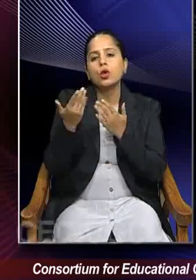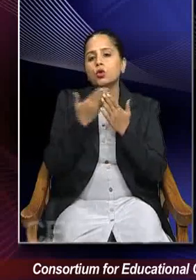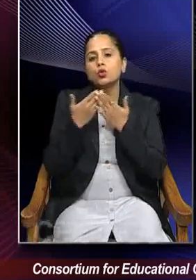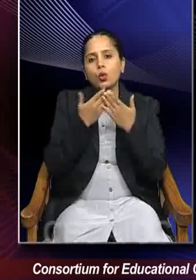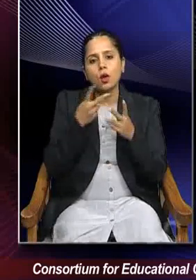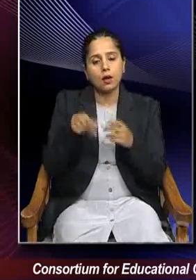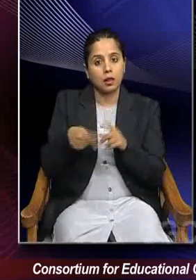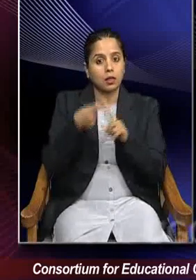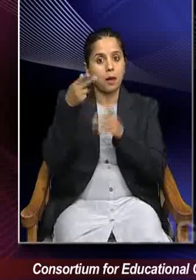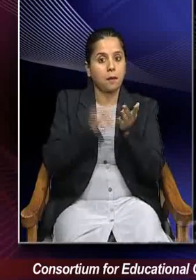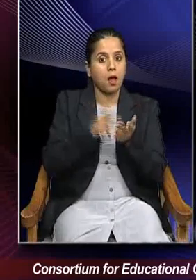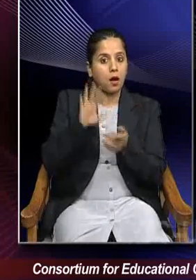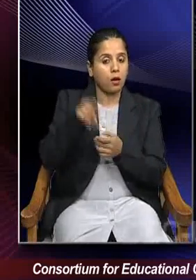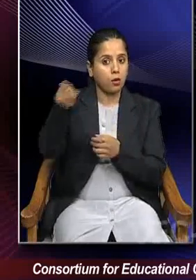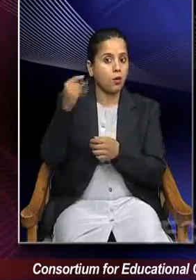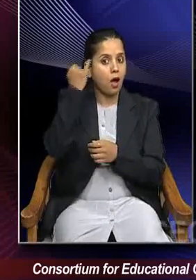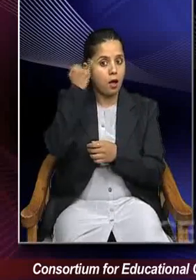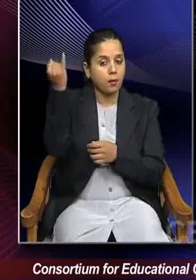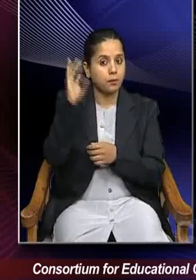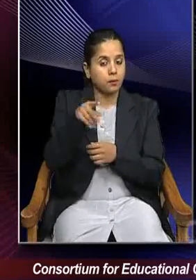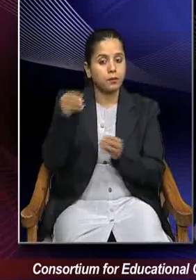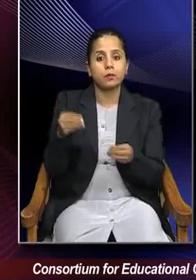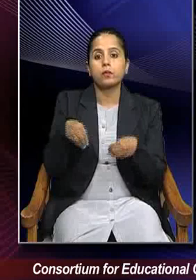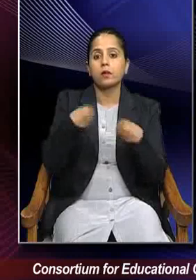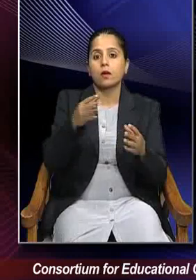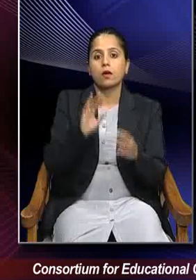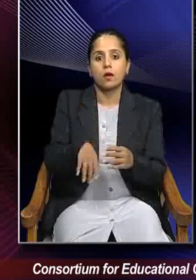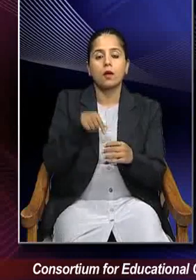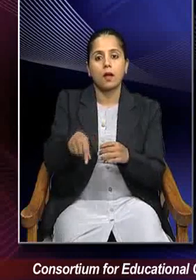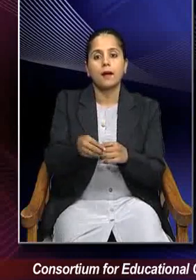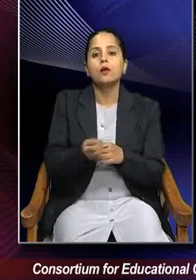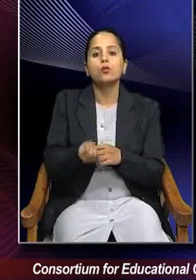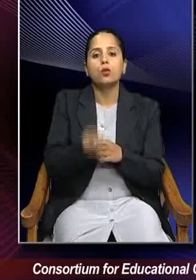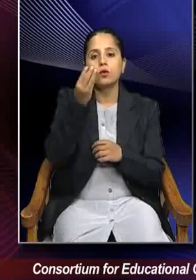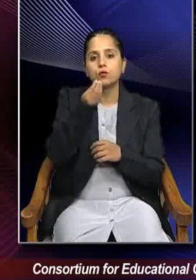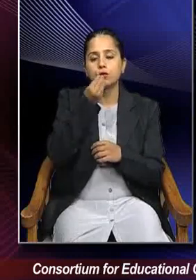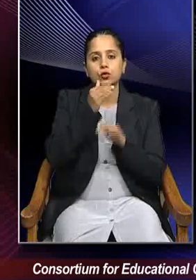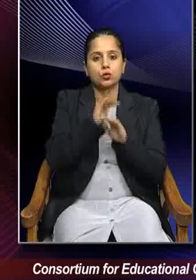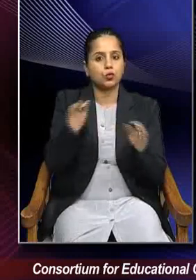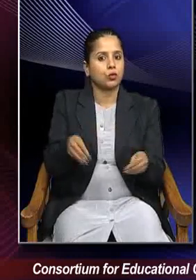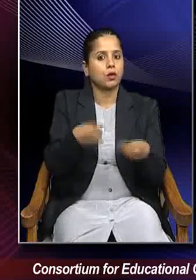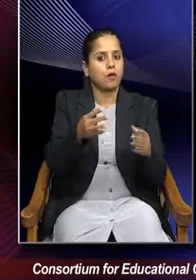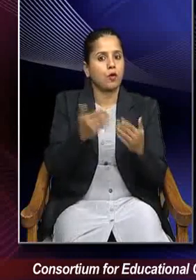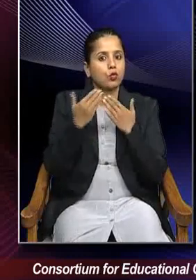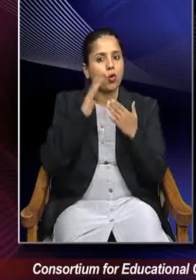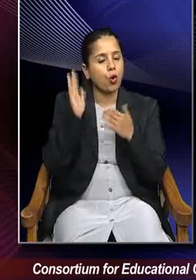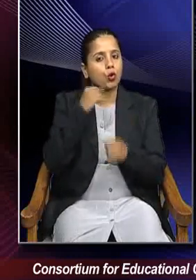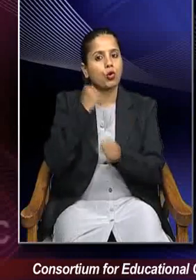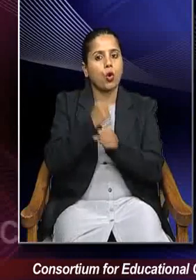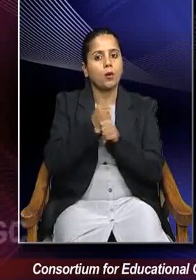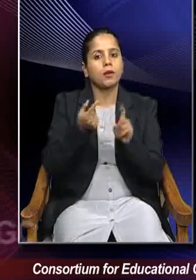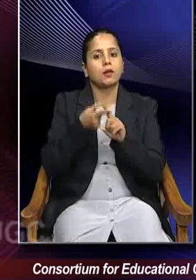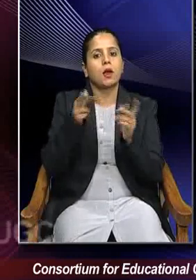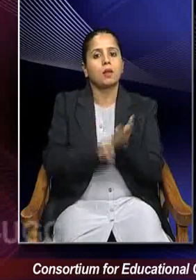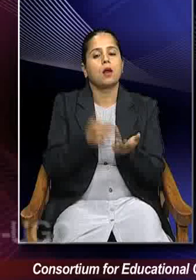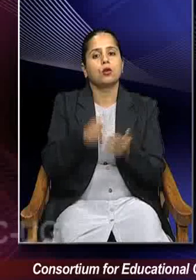of Tamil Nadu has come with the idea of providing breakfast to the school children in all the government school of Tamil Nadu.